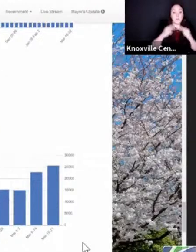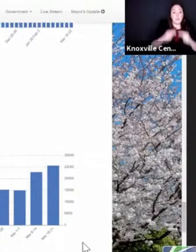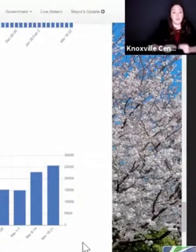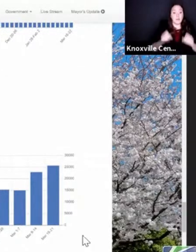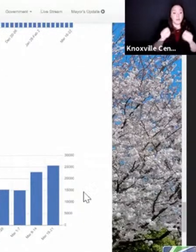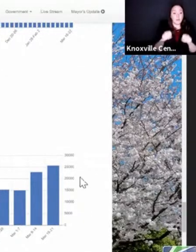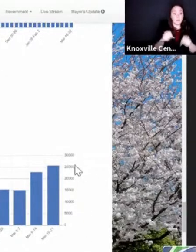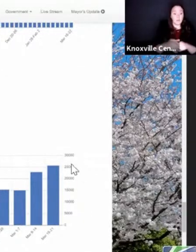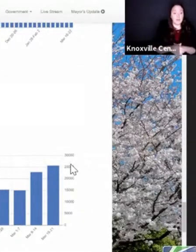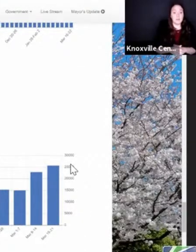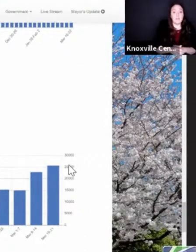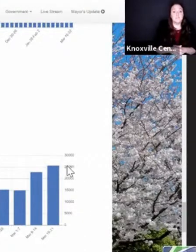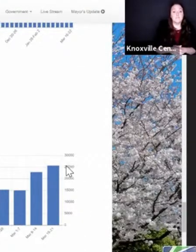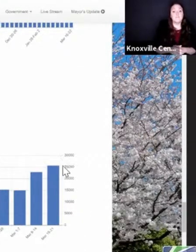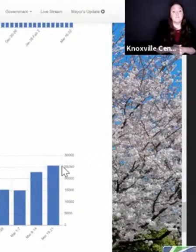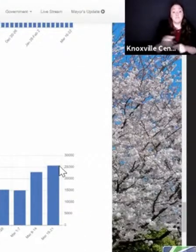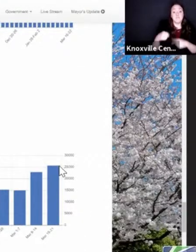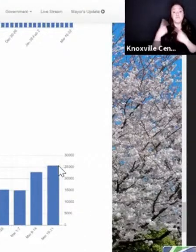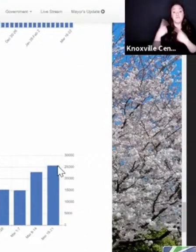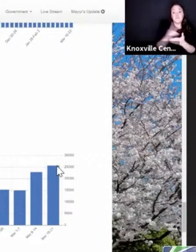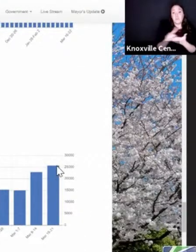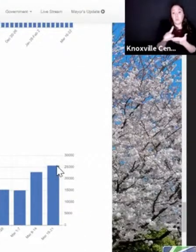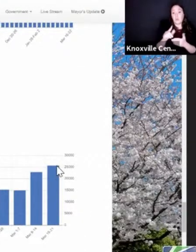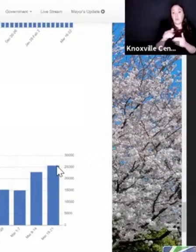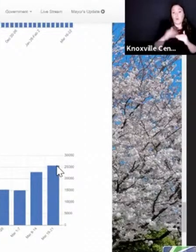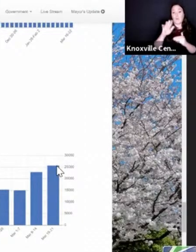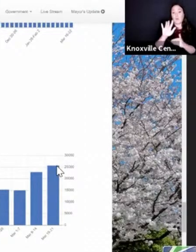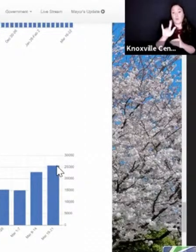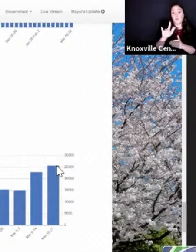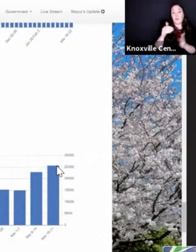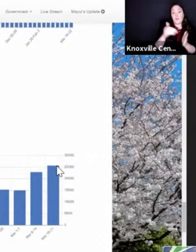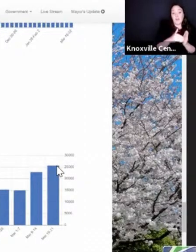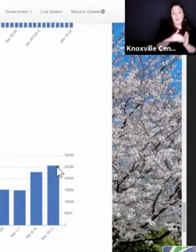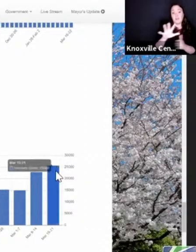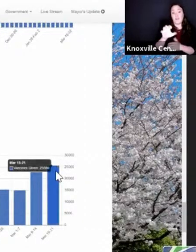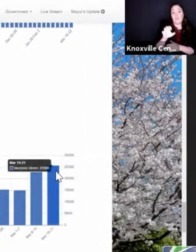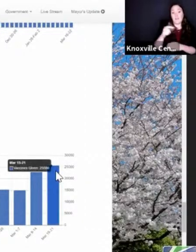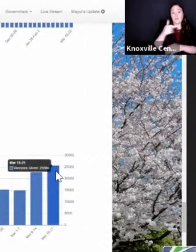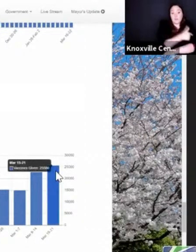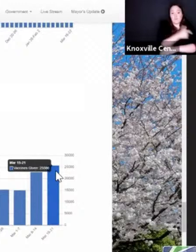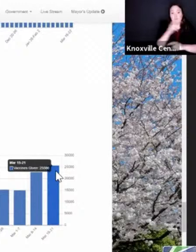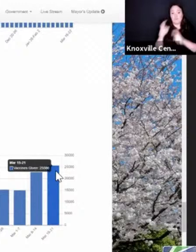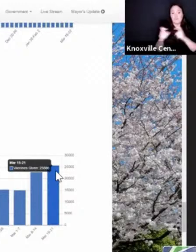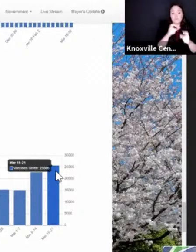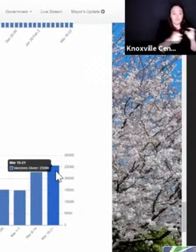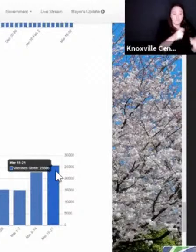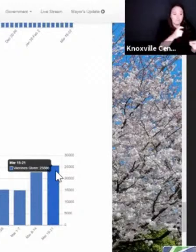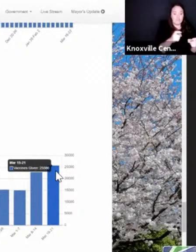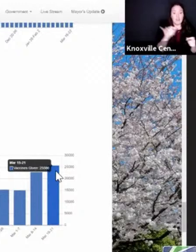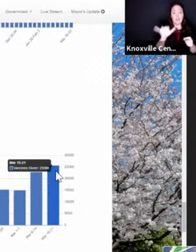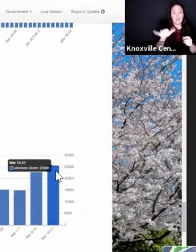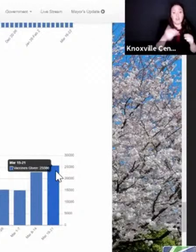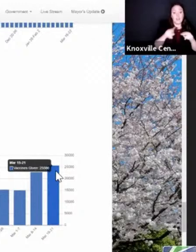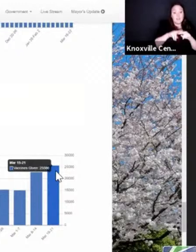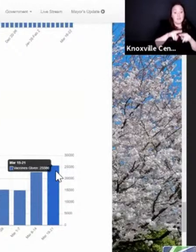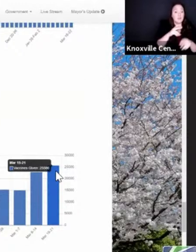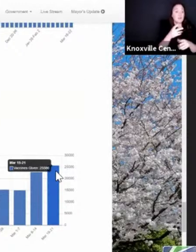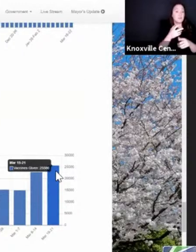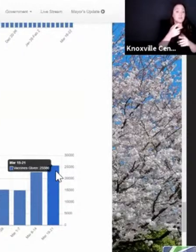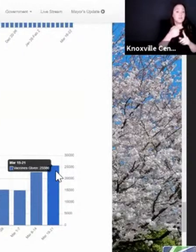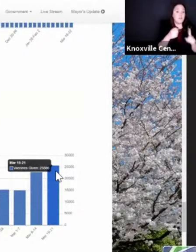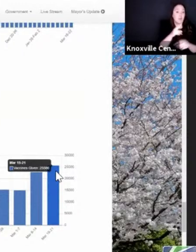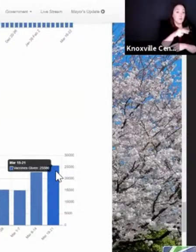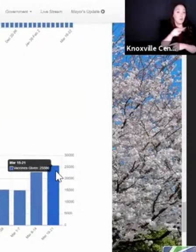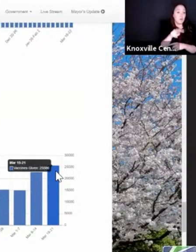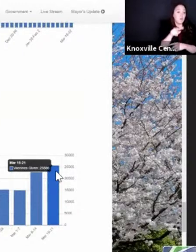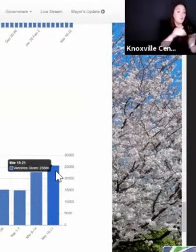capability. During the past week, more than 25,500 vaccines were administered. That's up from 22,700